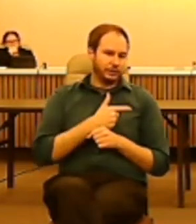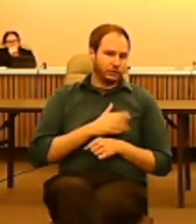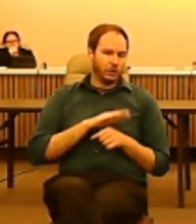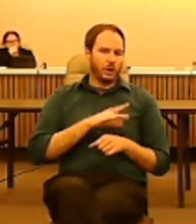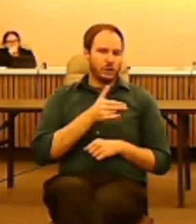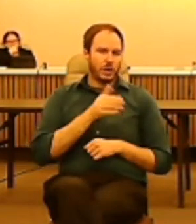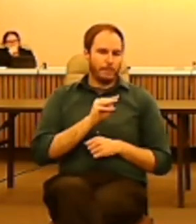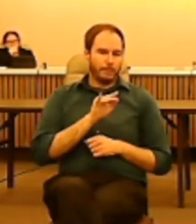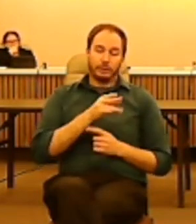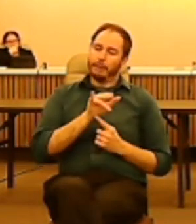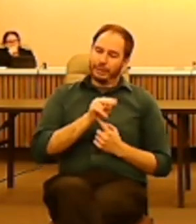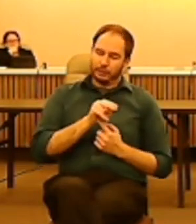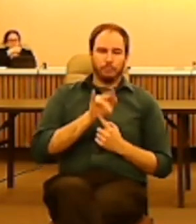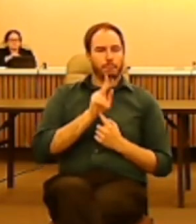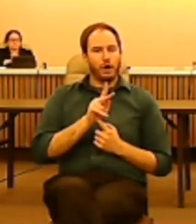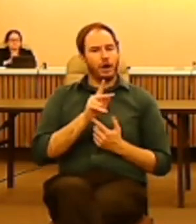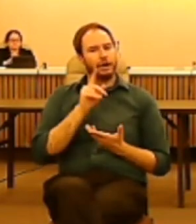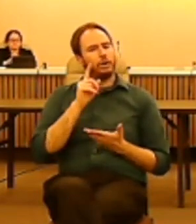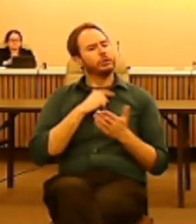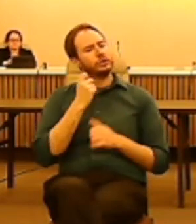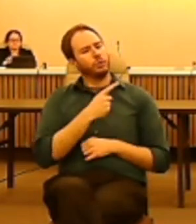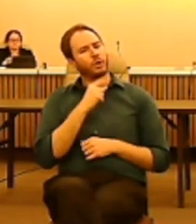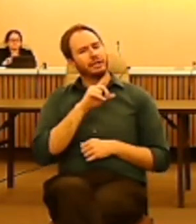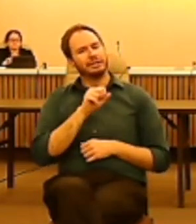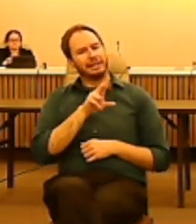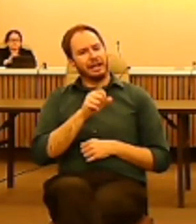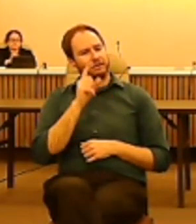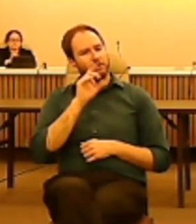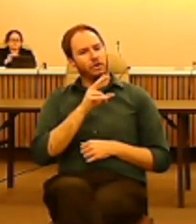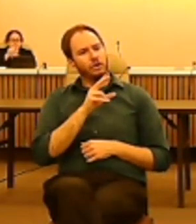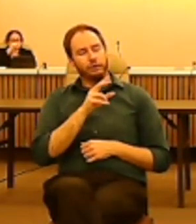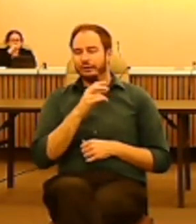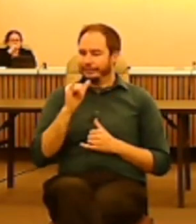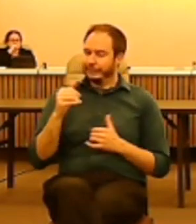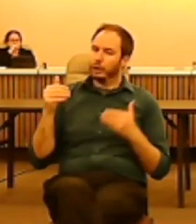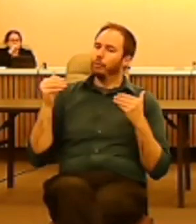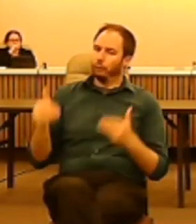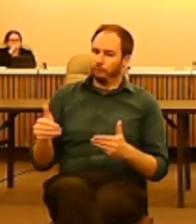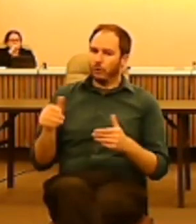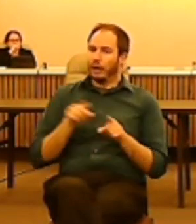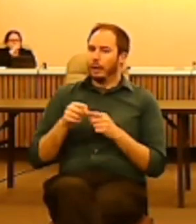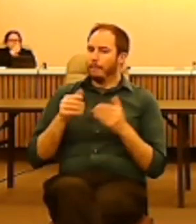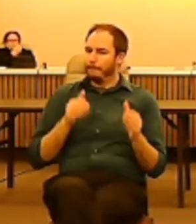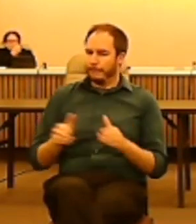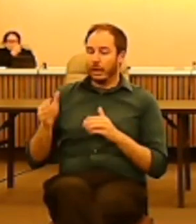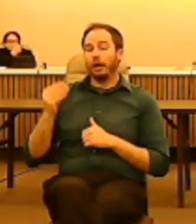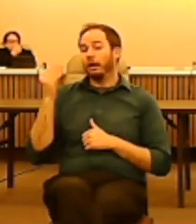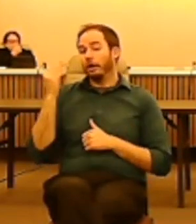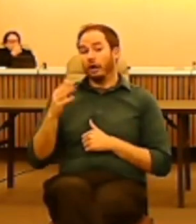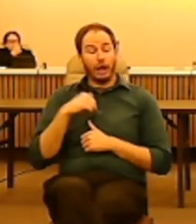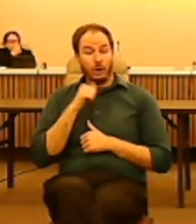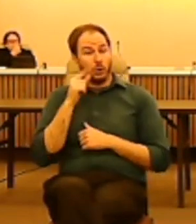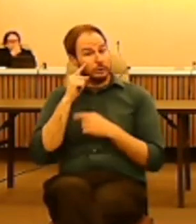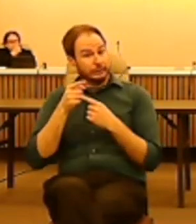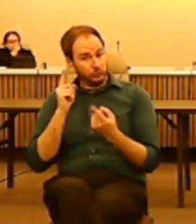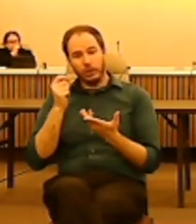Chapman Corner Park. By the way, what is the status with Chapman Corner Park anyway? Still moving forward. I will note, I don't disagree with you, but I